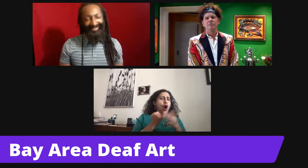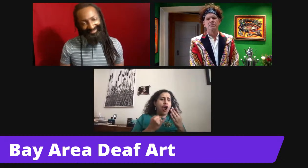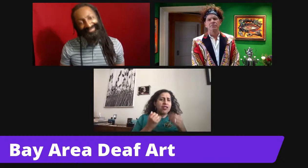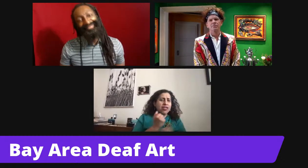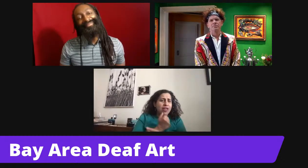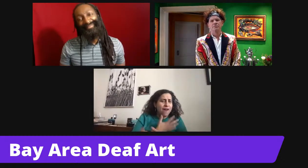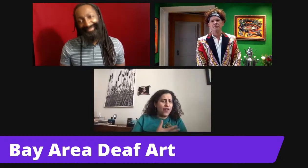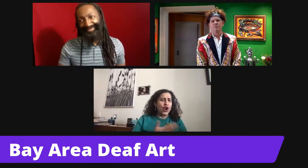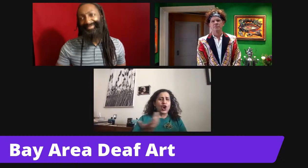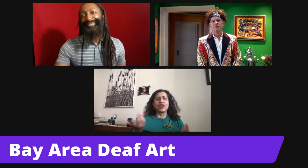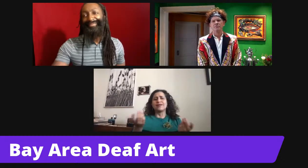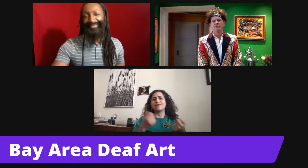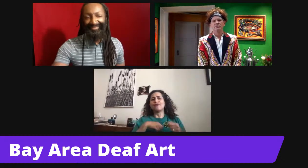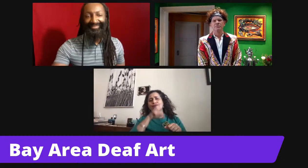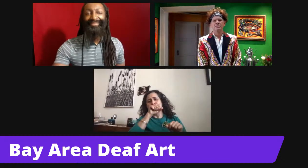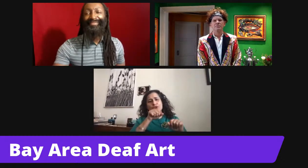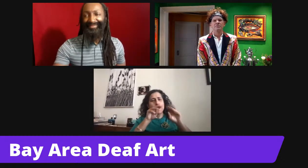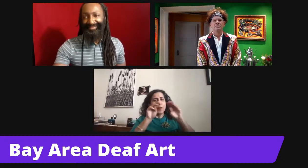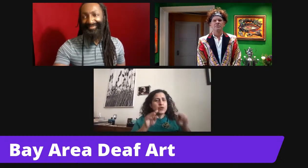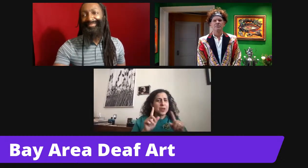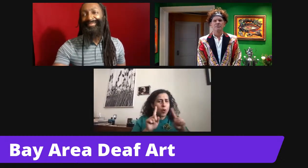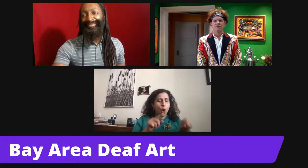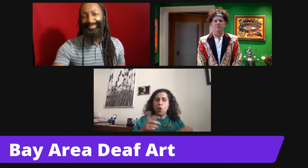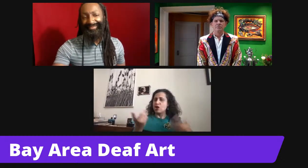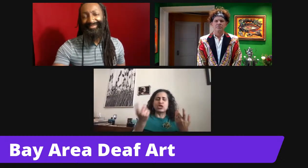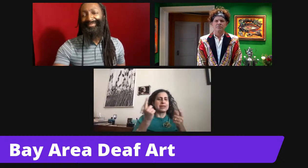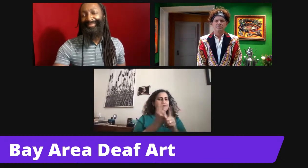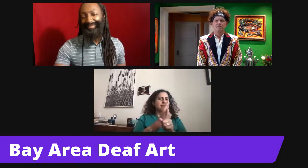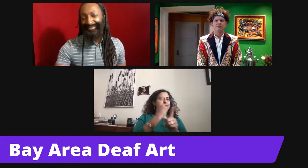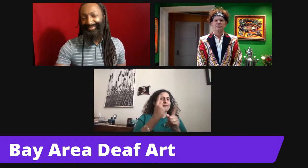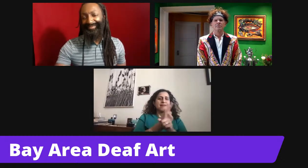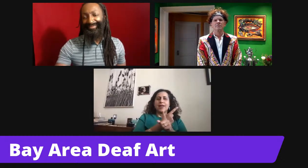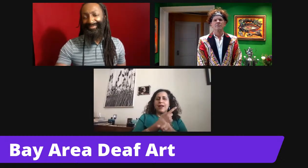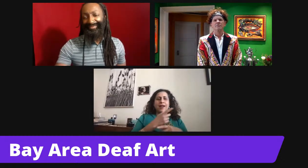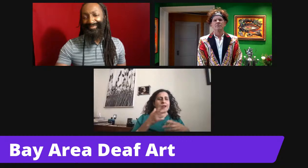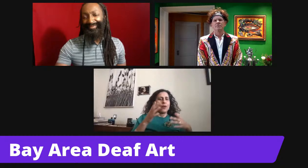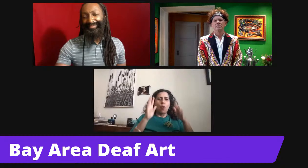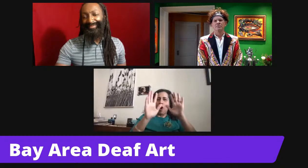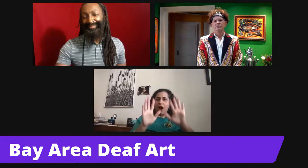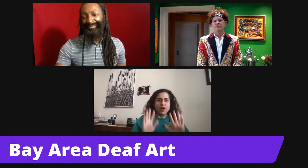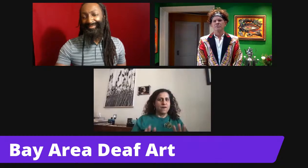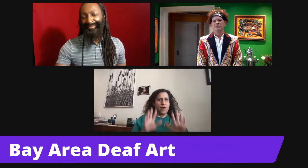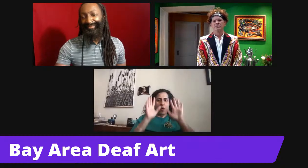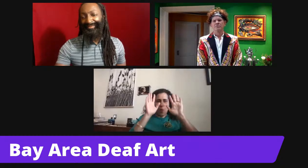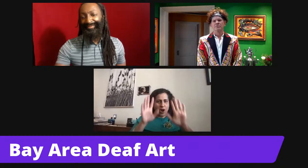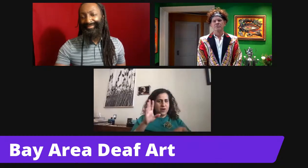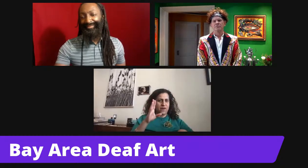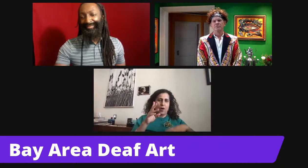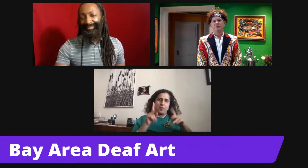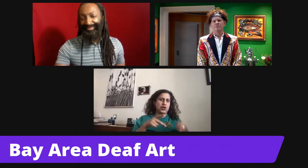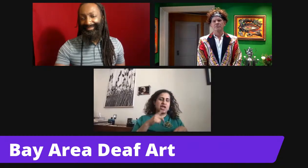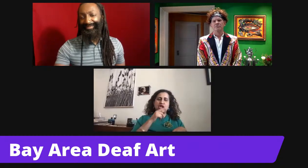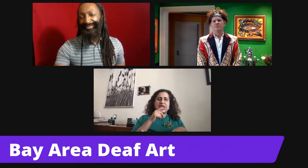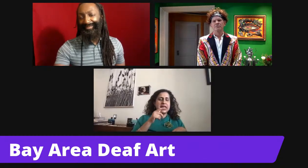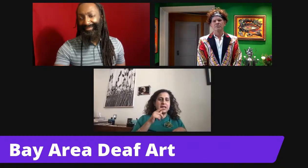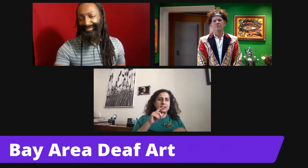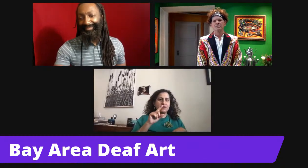within the community, loves art herself. She goes to the museum often. You know, she's wonderful, a